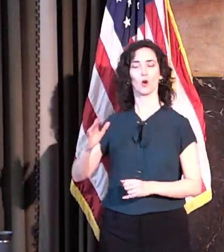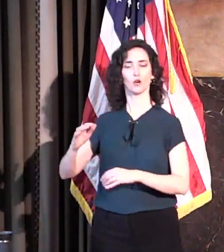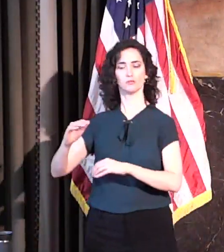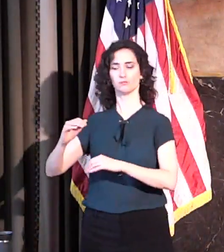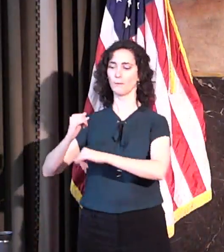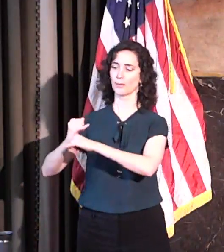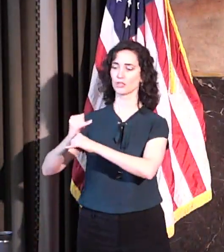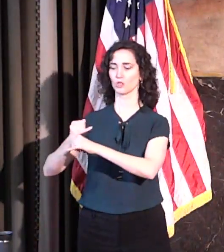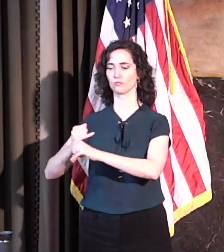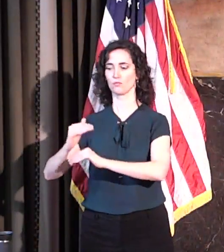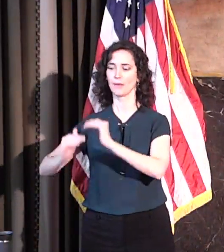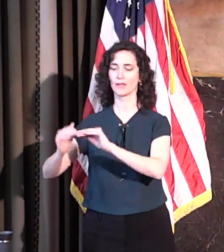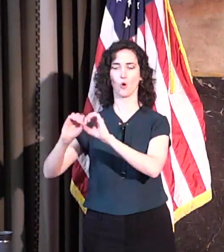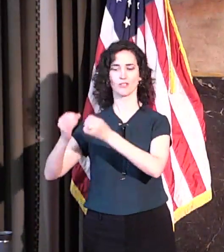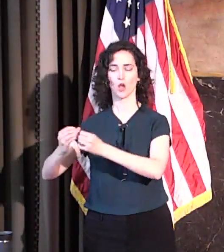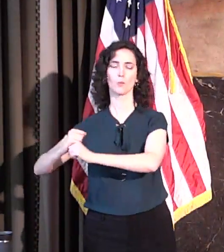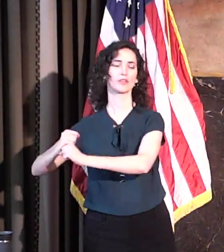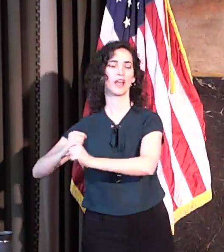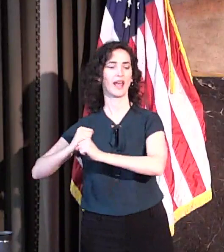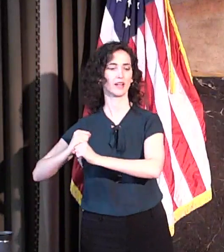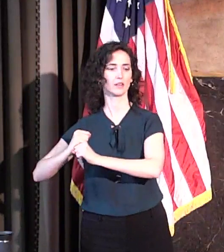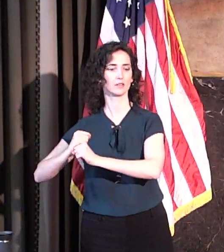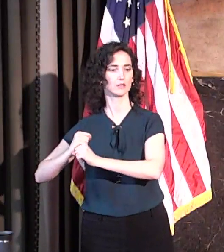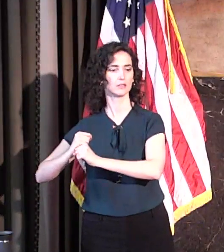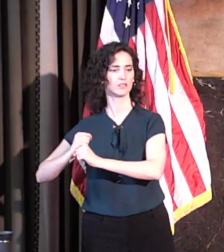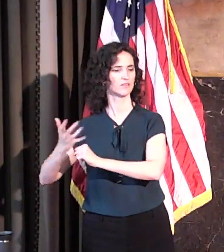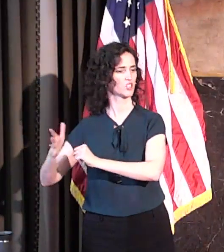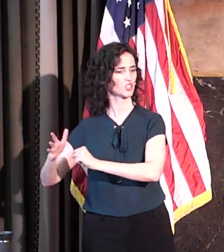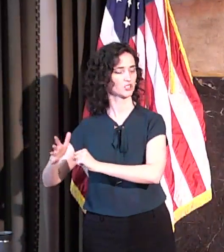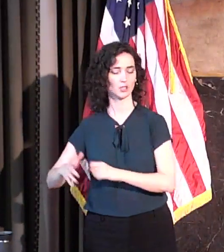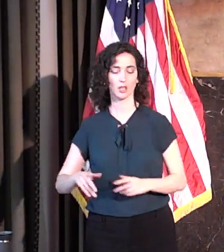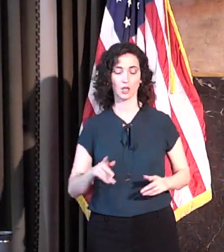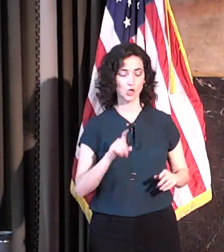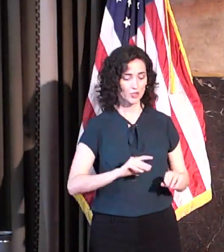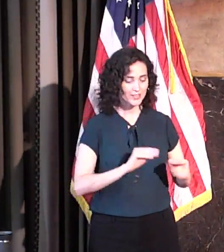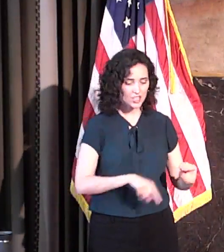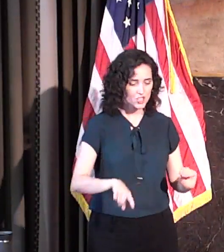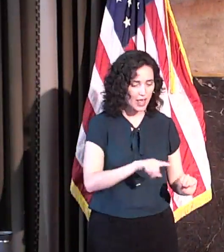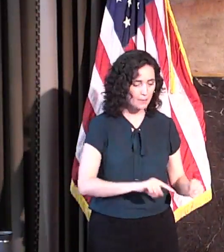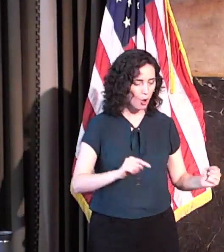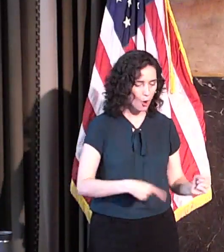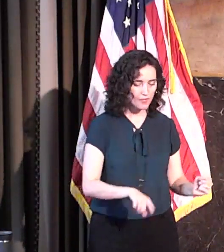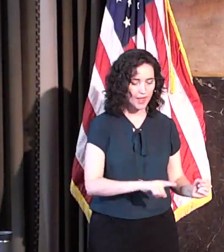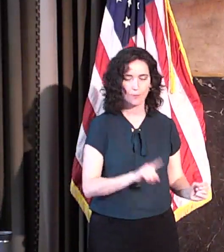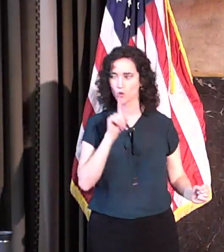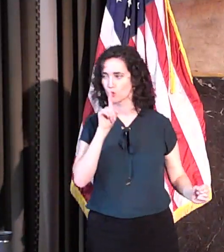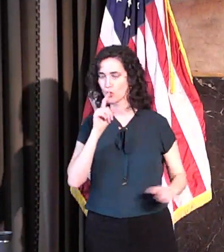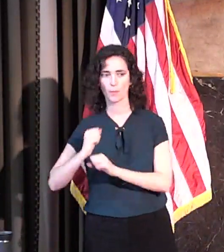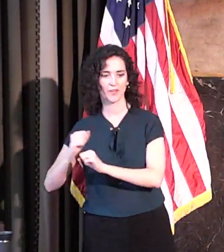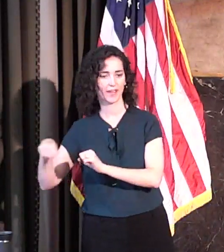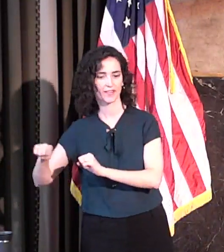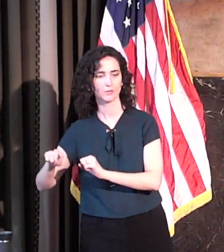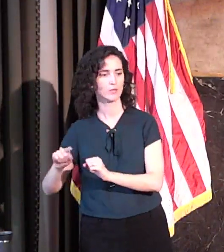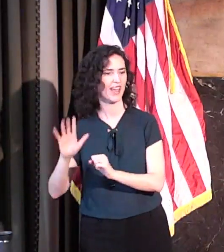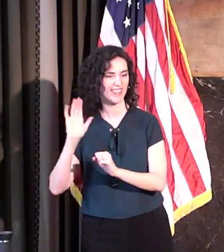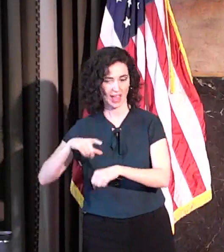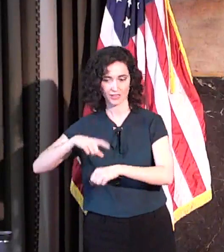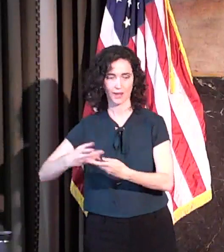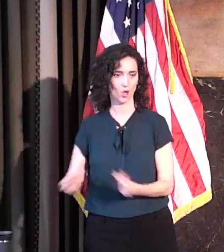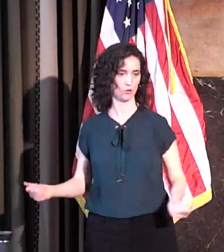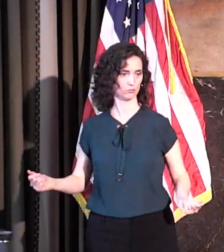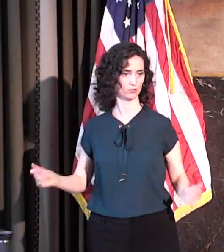There is no protecting an institution of higher education at the expense of those that you're supposed to be educating. So the safety and well-being of students and